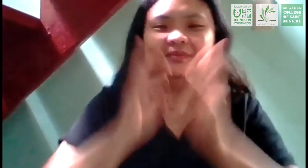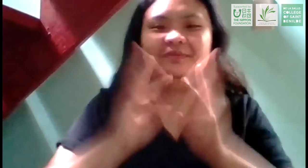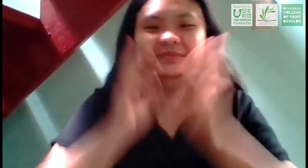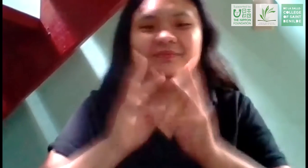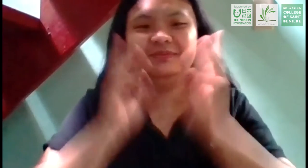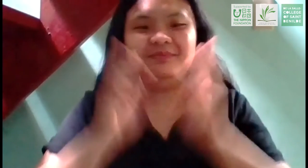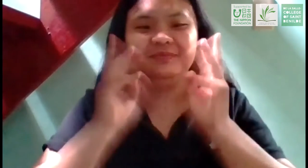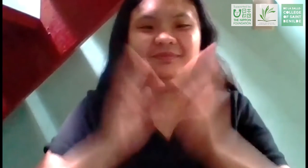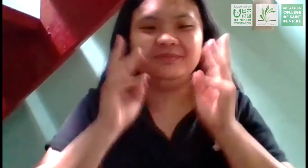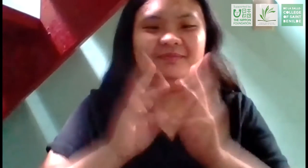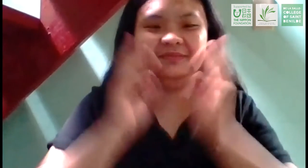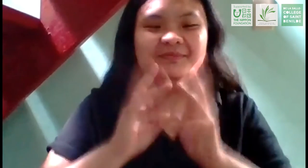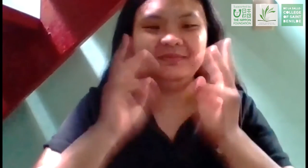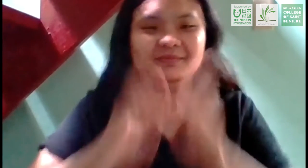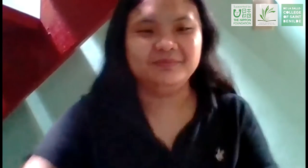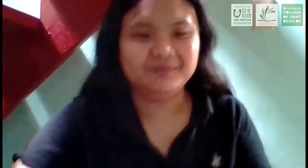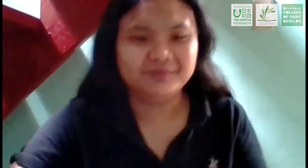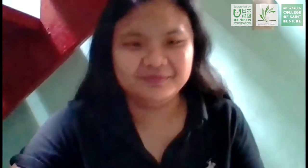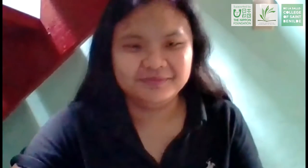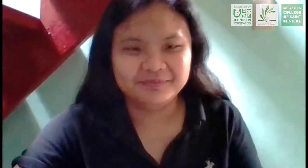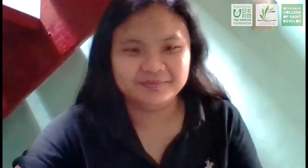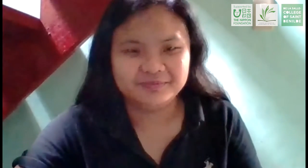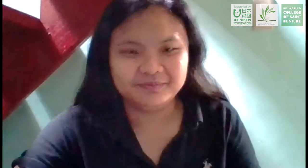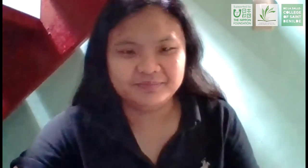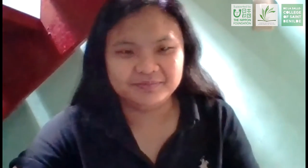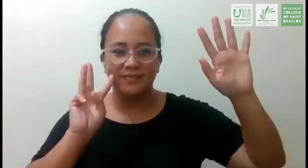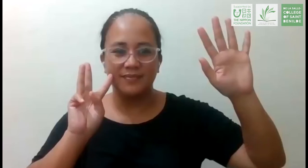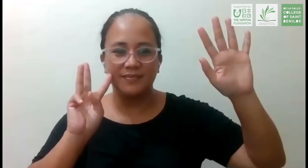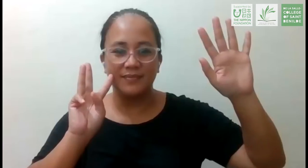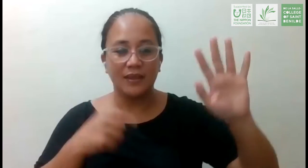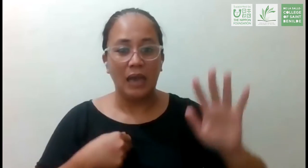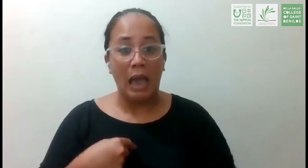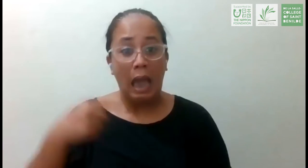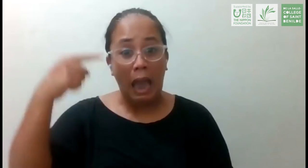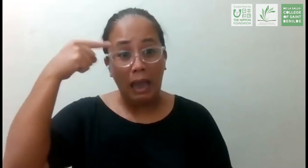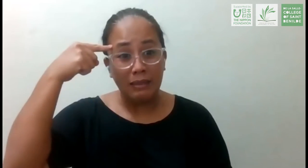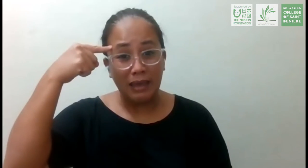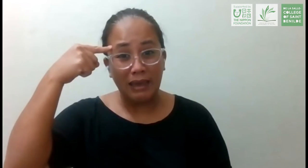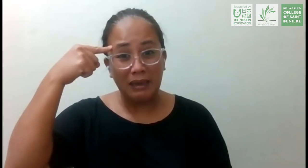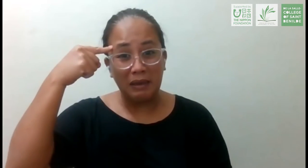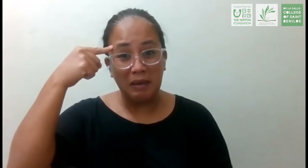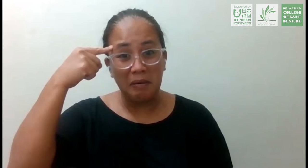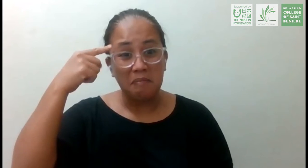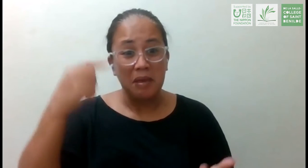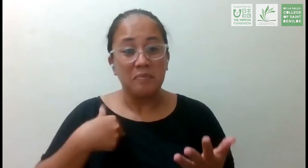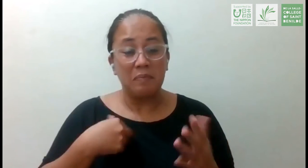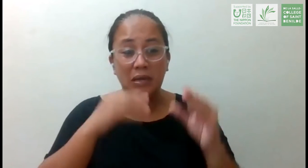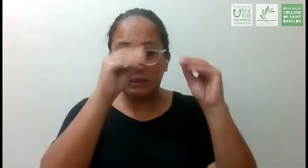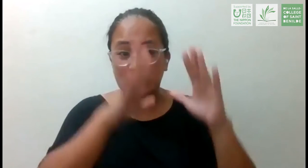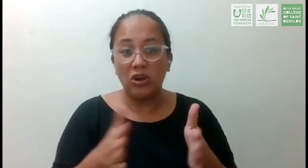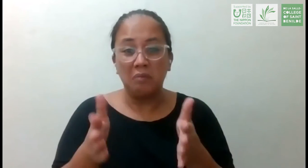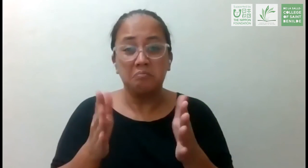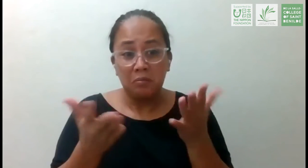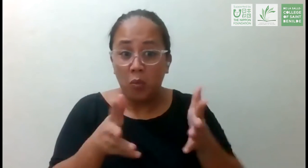I, Dr. yeah, Wordy? I think maybe that's the way a teacher might ask the question to a group of